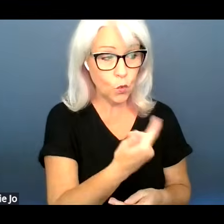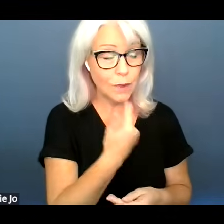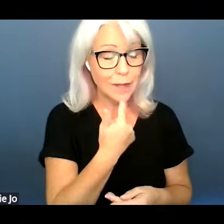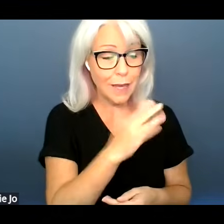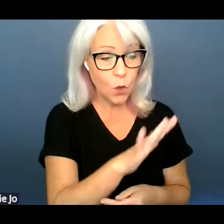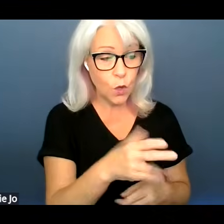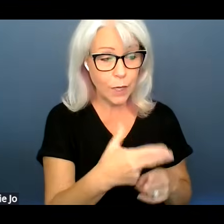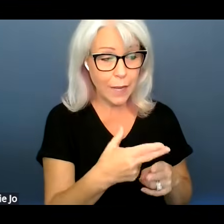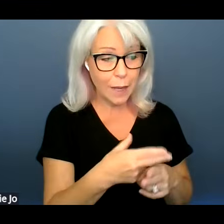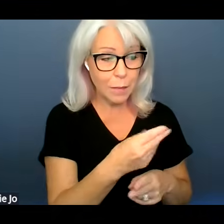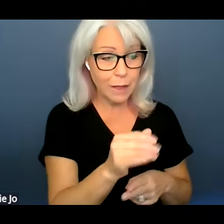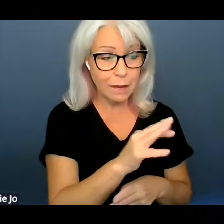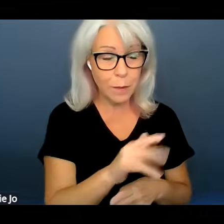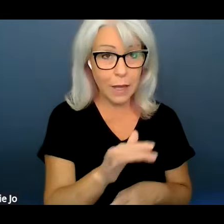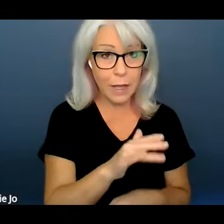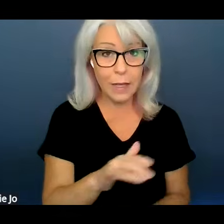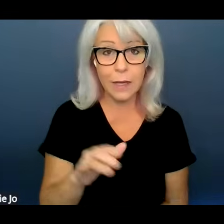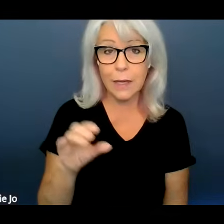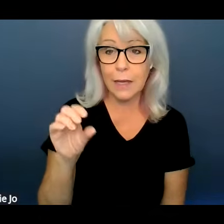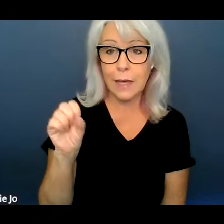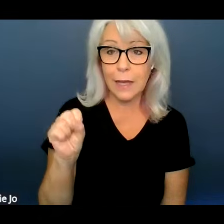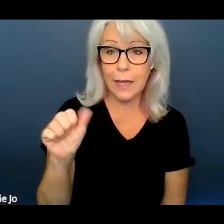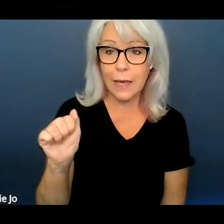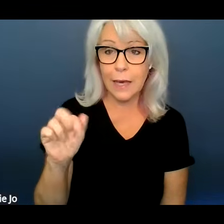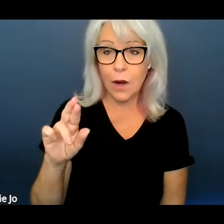clerk. Sure. Sarah Cambenzi,